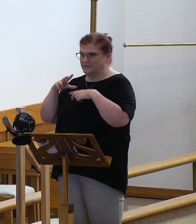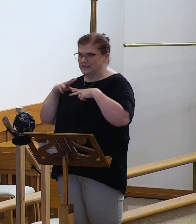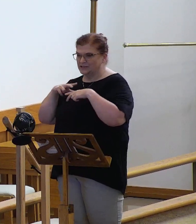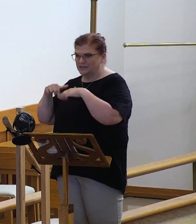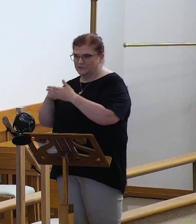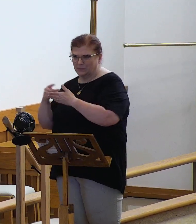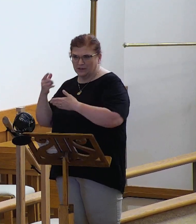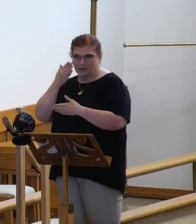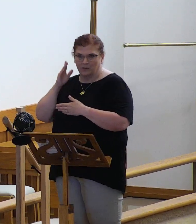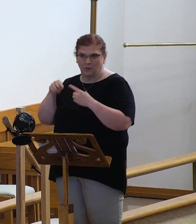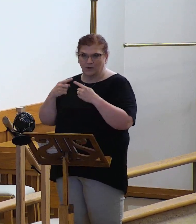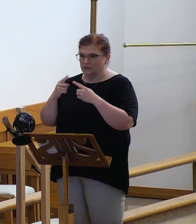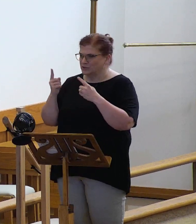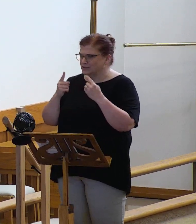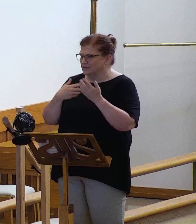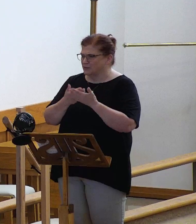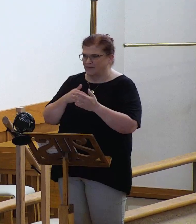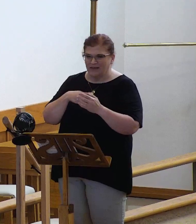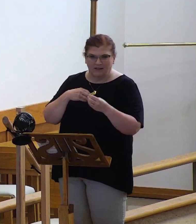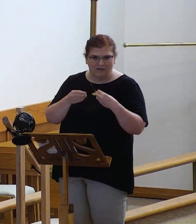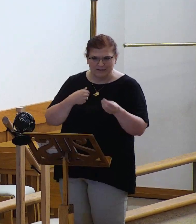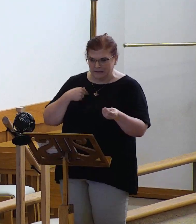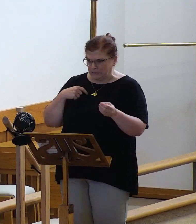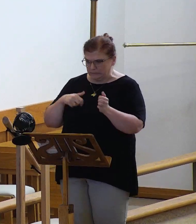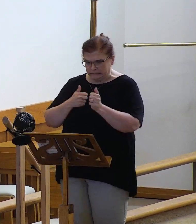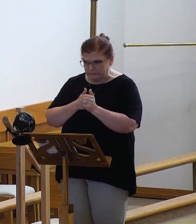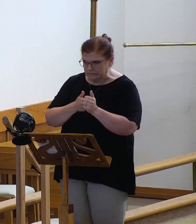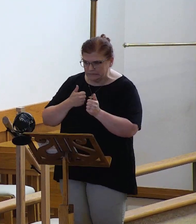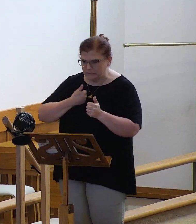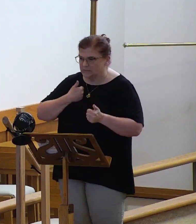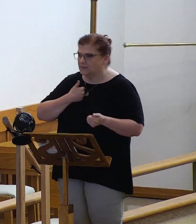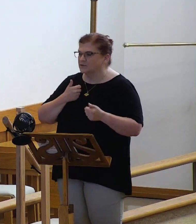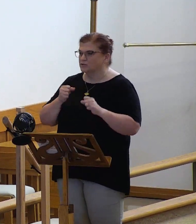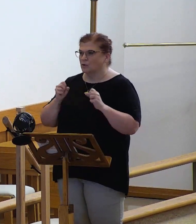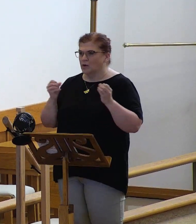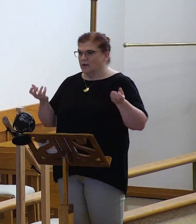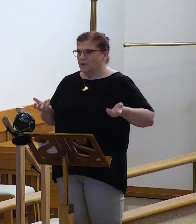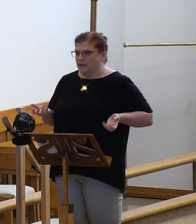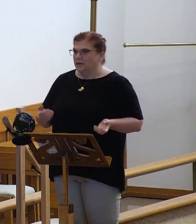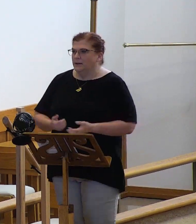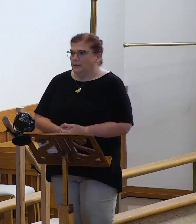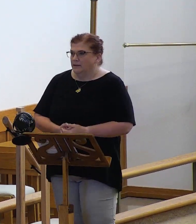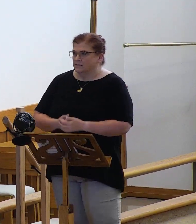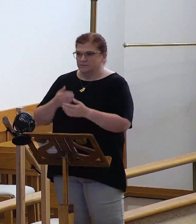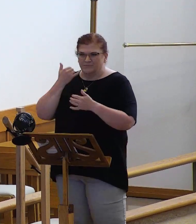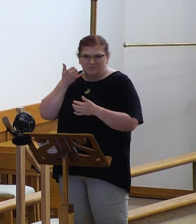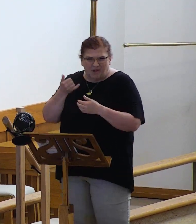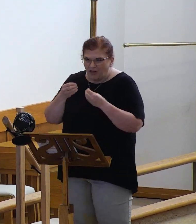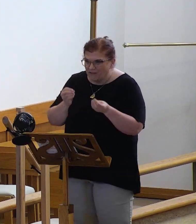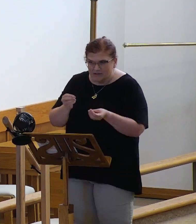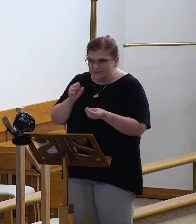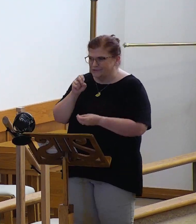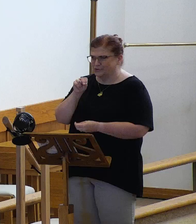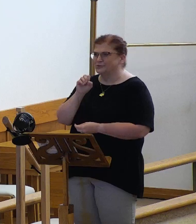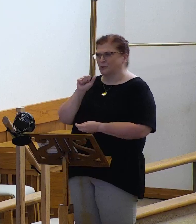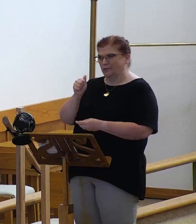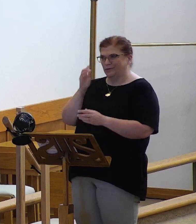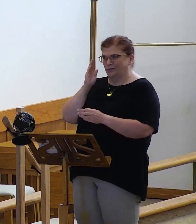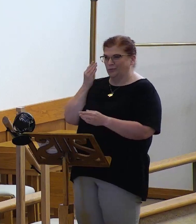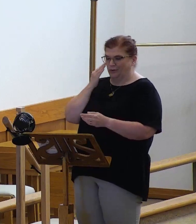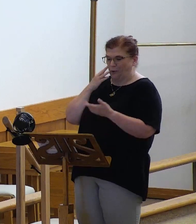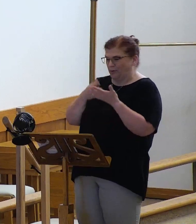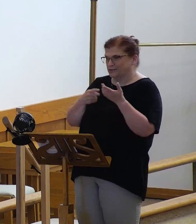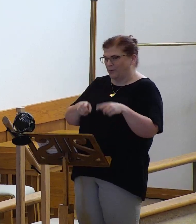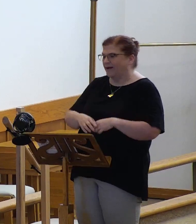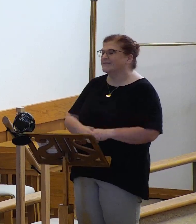she's coming into the office. I'm still picking up and catching up a little bit. So call the office. Sonia's going to know what's going on if you